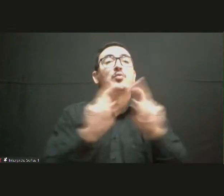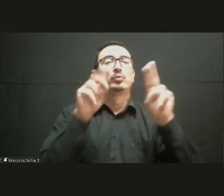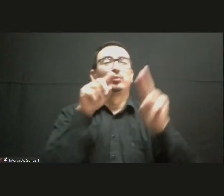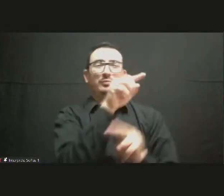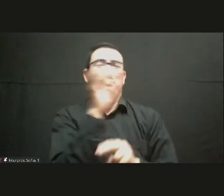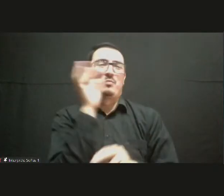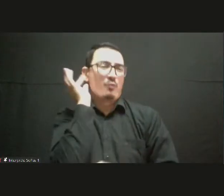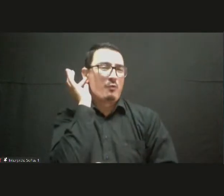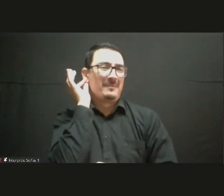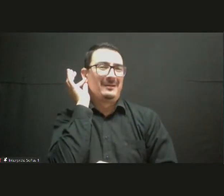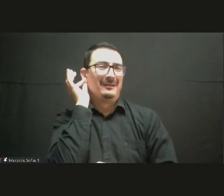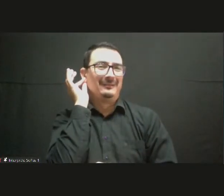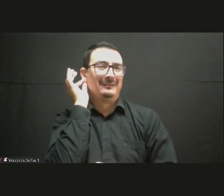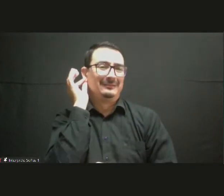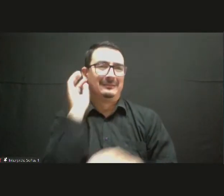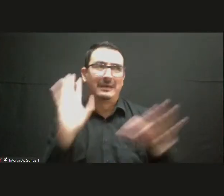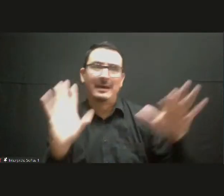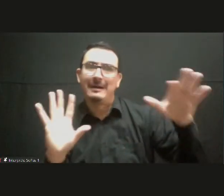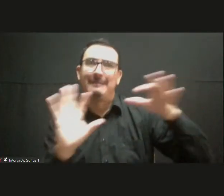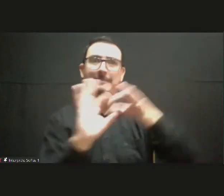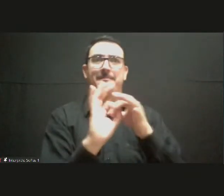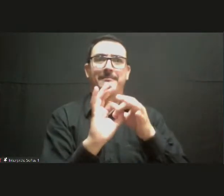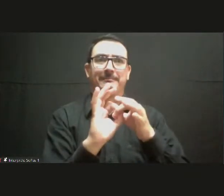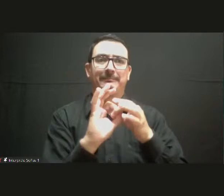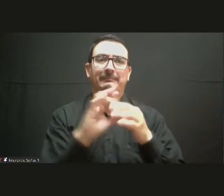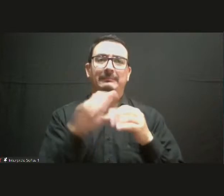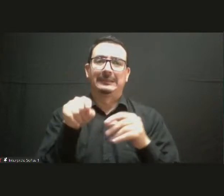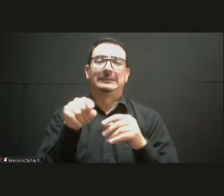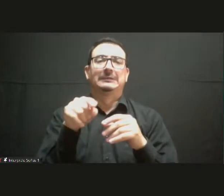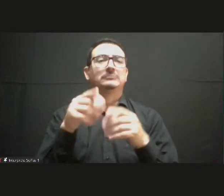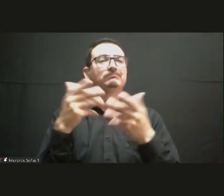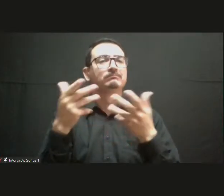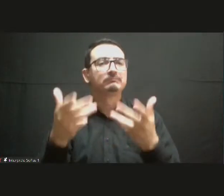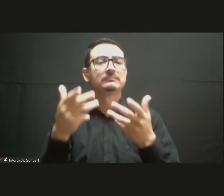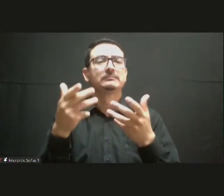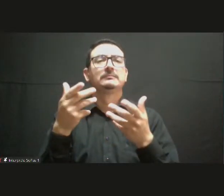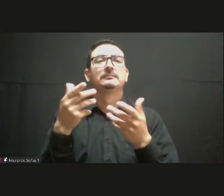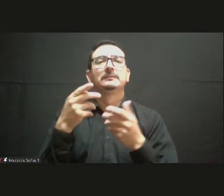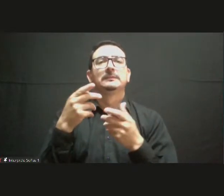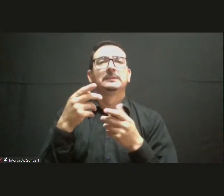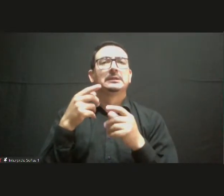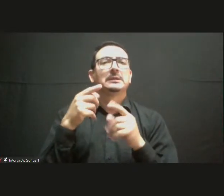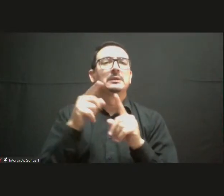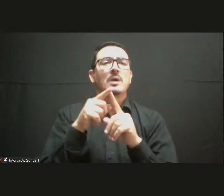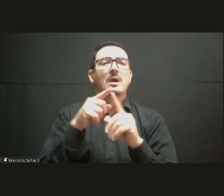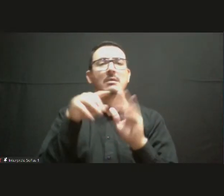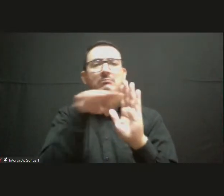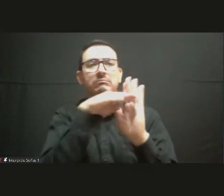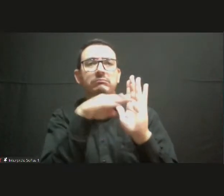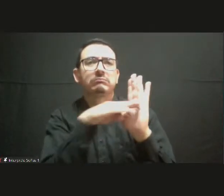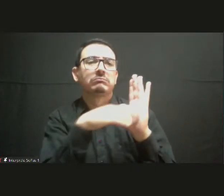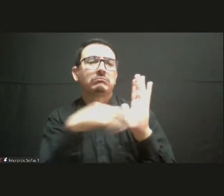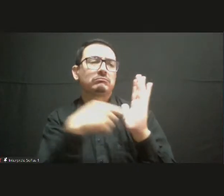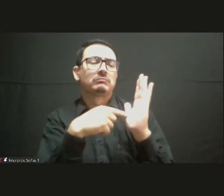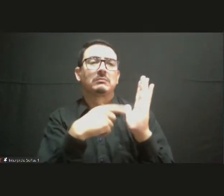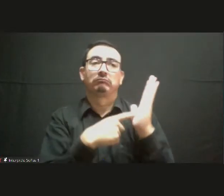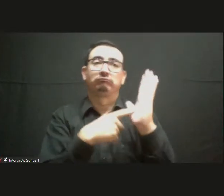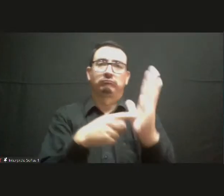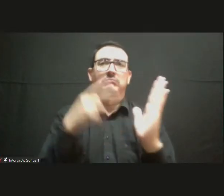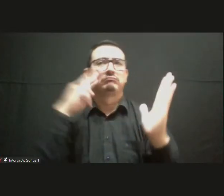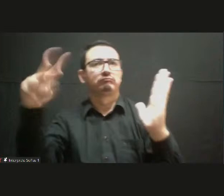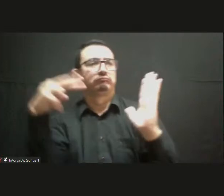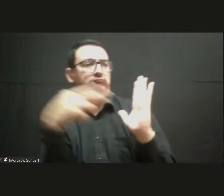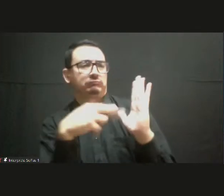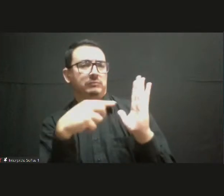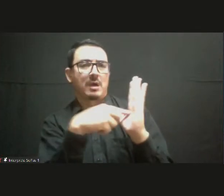it's it's an update based on the initial recommendations